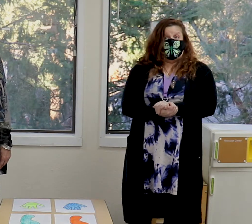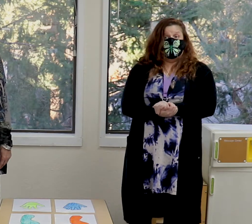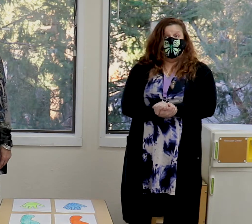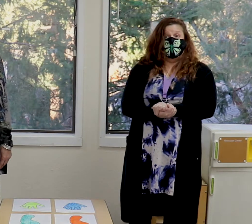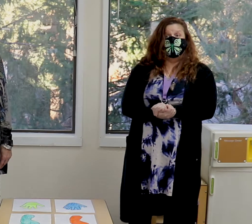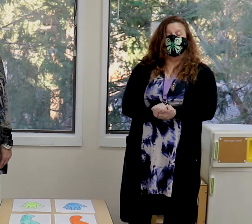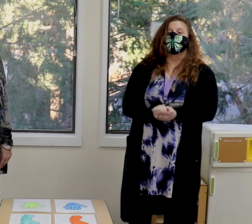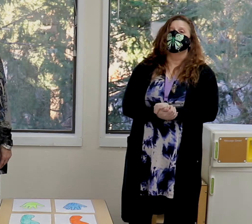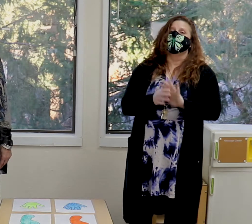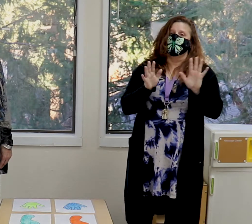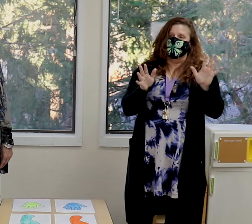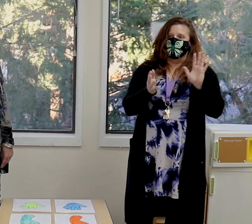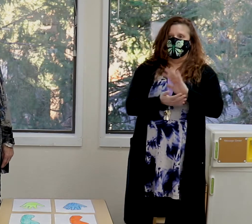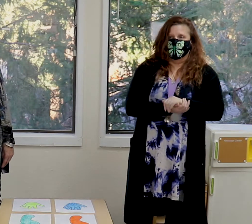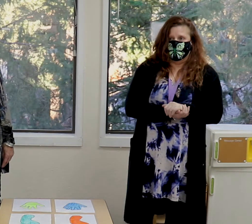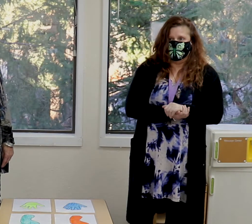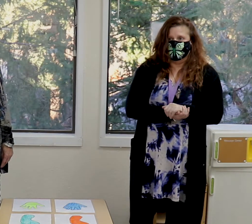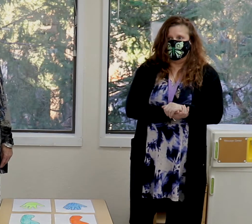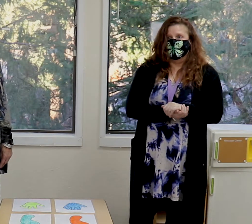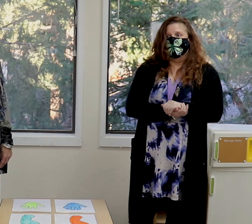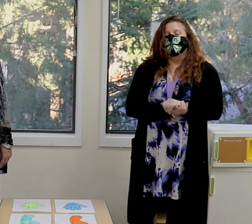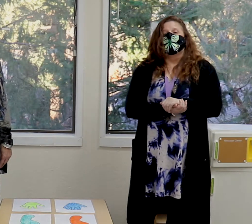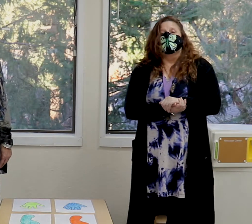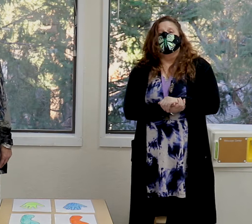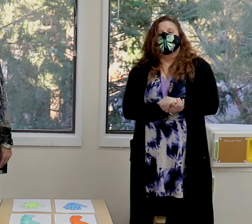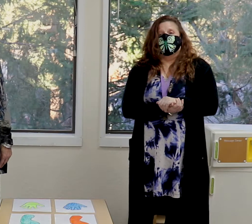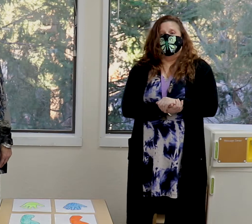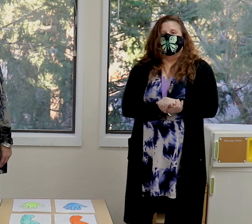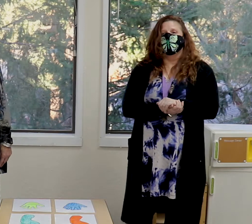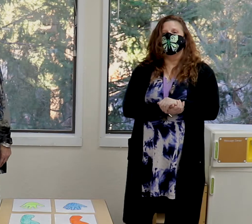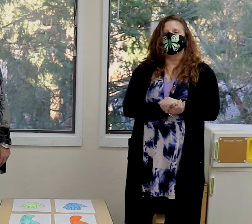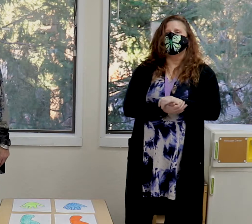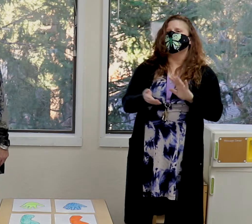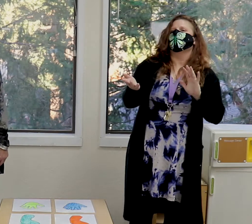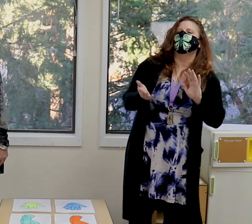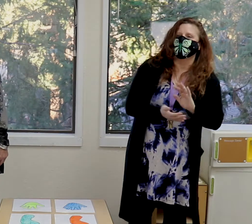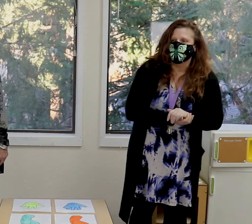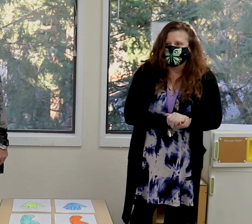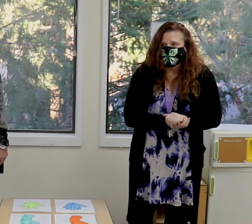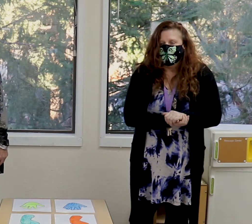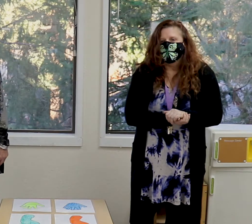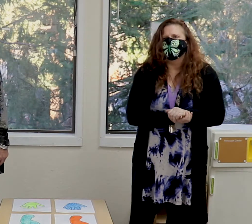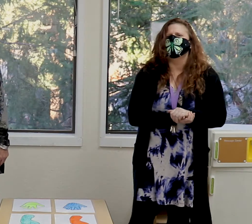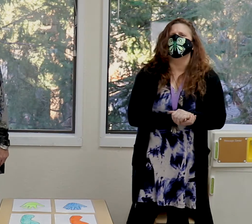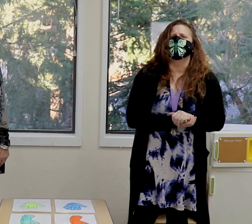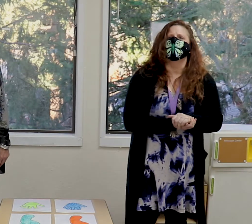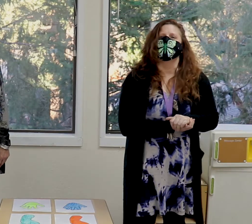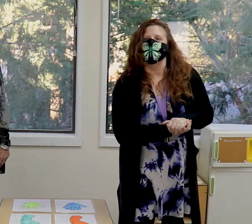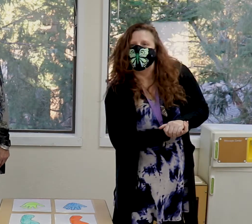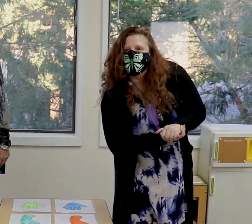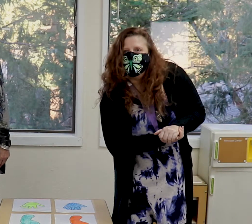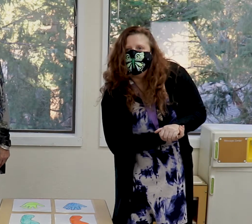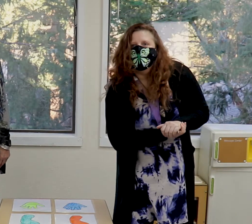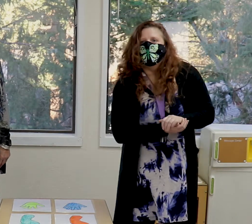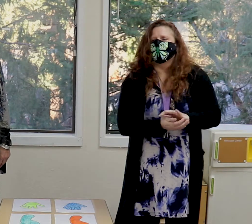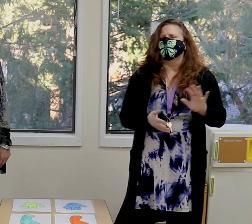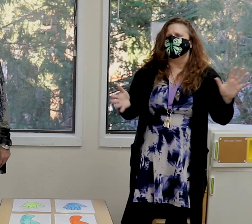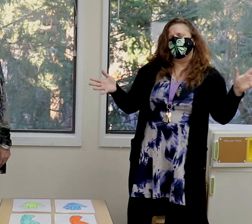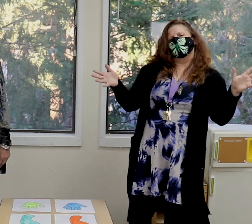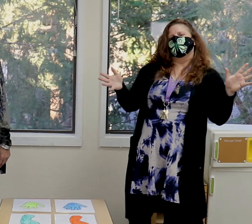walks. And what I mean by animal walks is, you say, hey Johnny, let me see you walk like a crab. Or hey Johnny, let